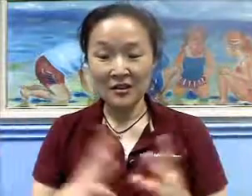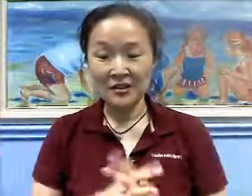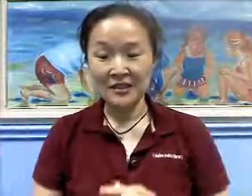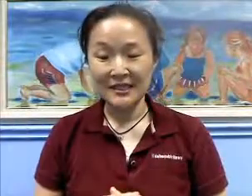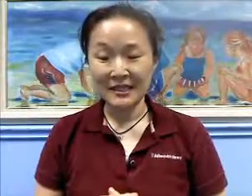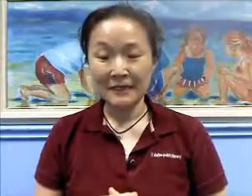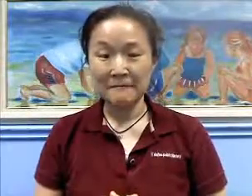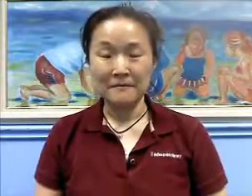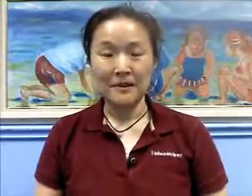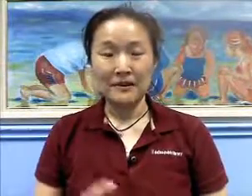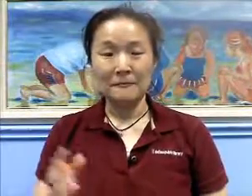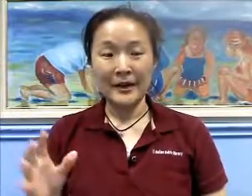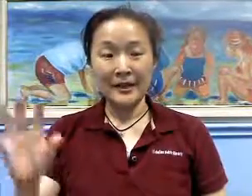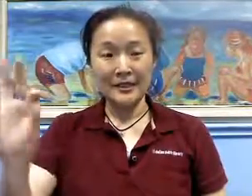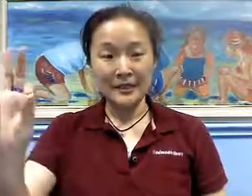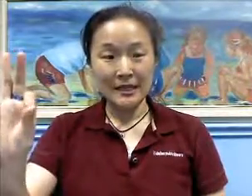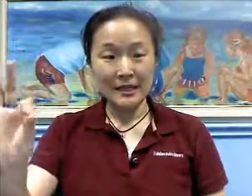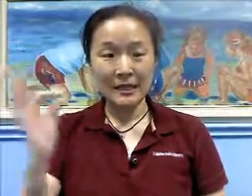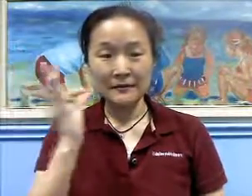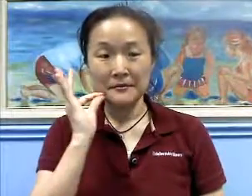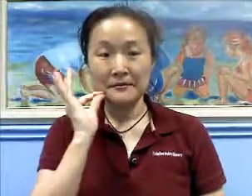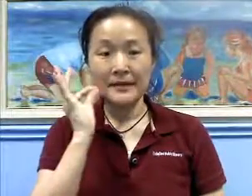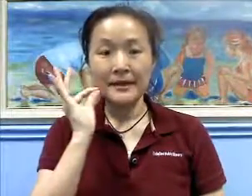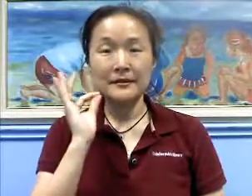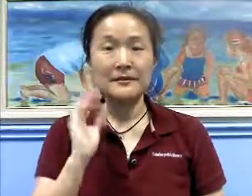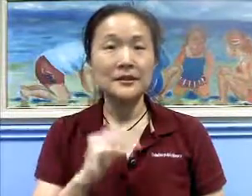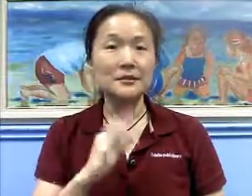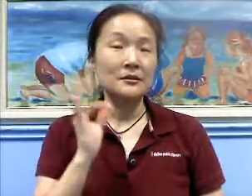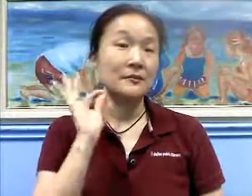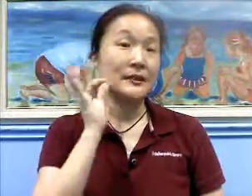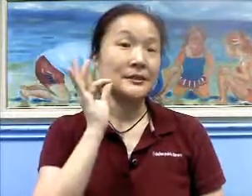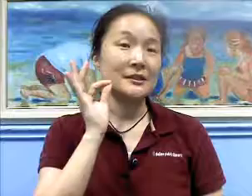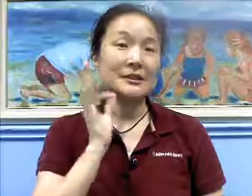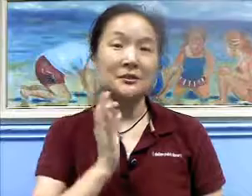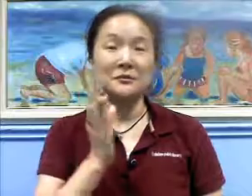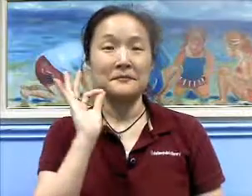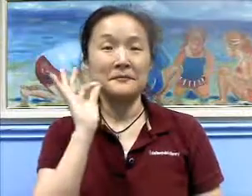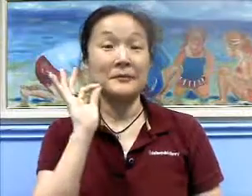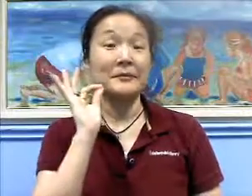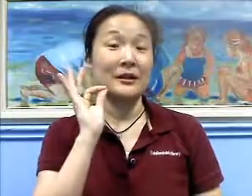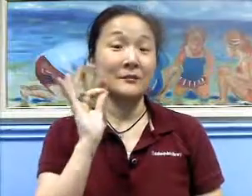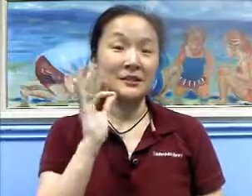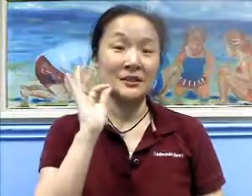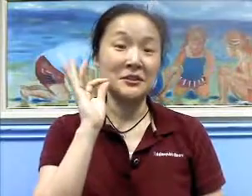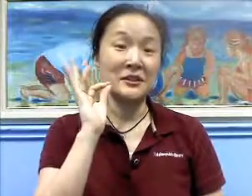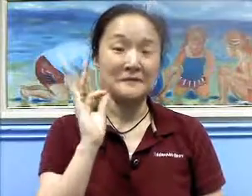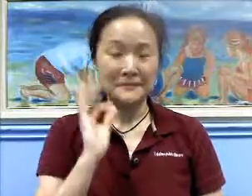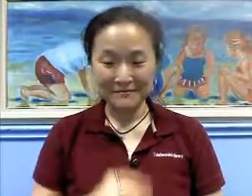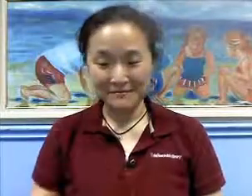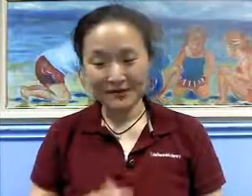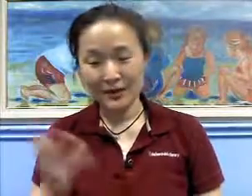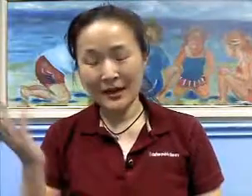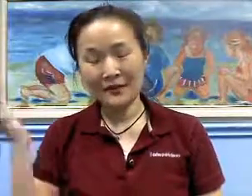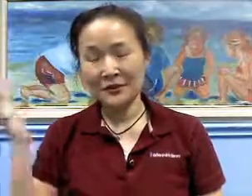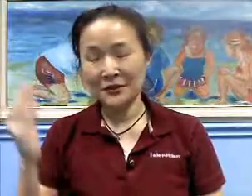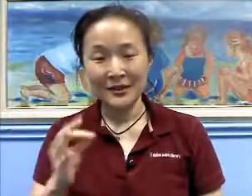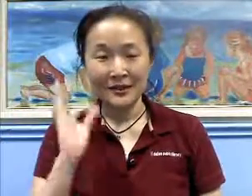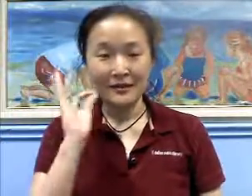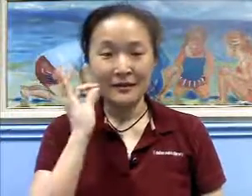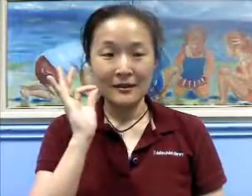those are the same. France. Take an F right here, because, you know, the French are so prim and proper and snooty. I don't know.